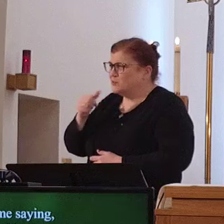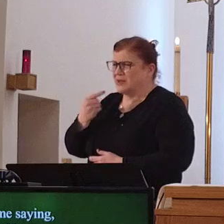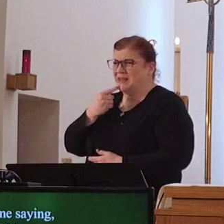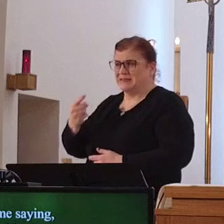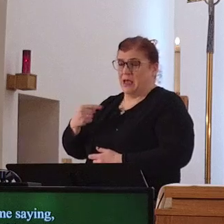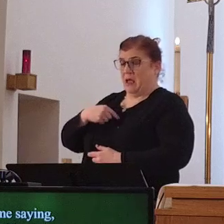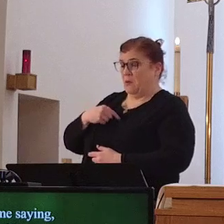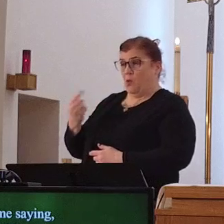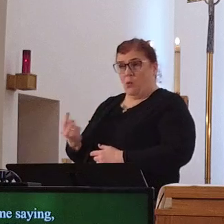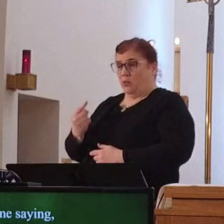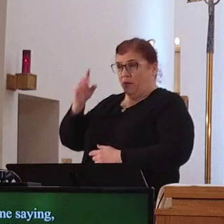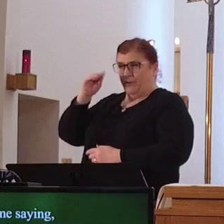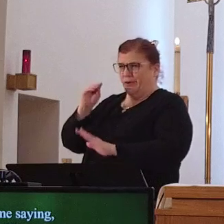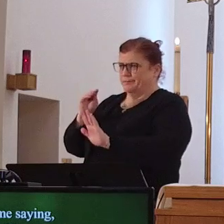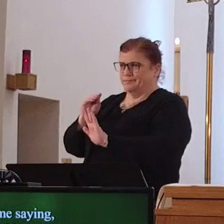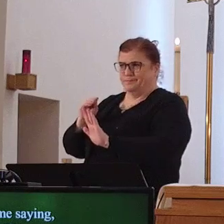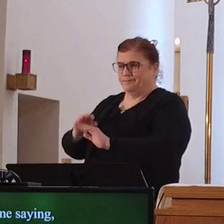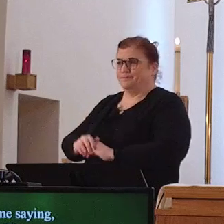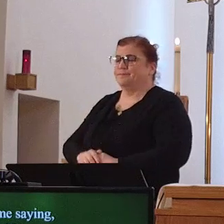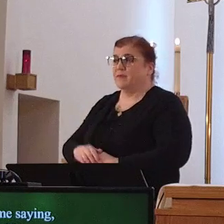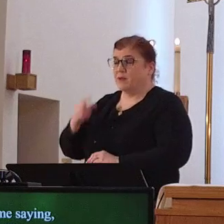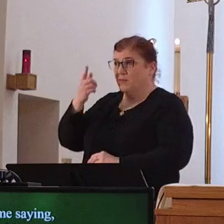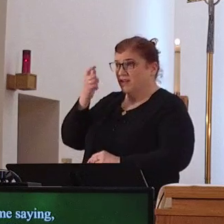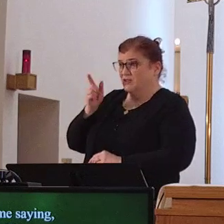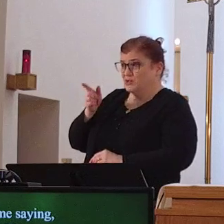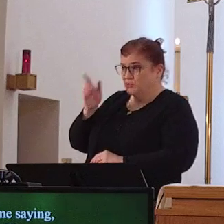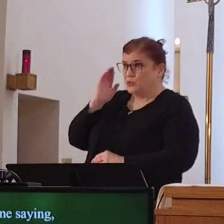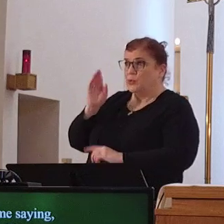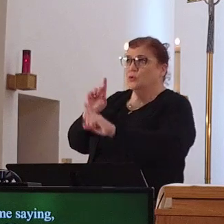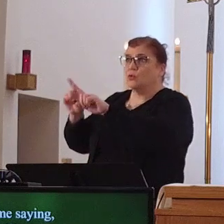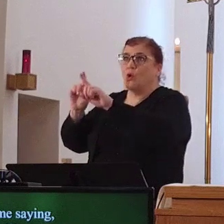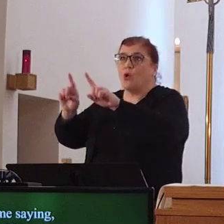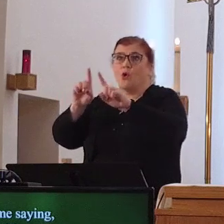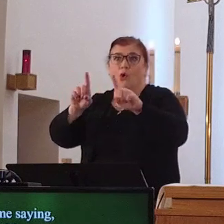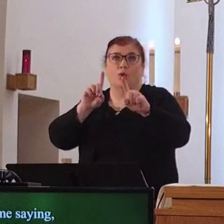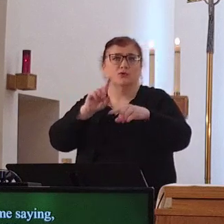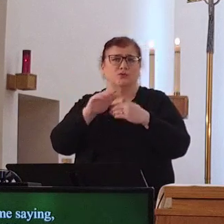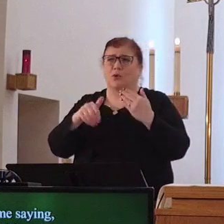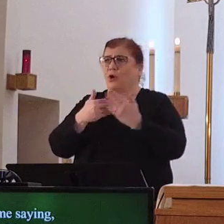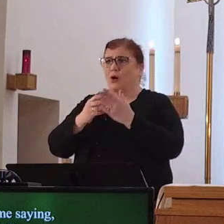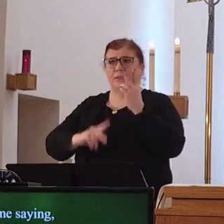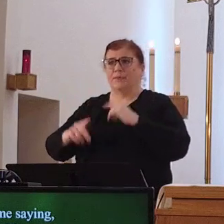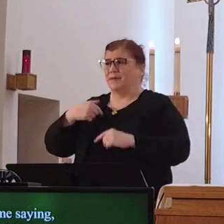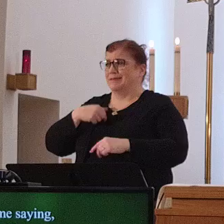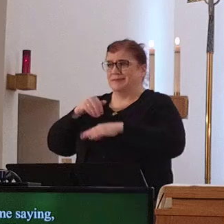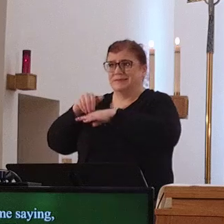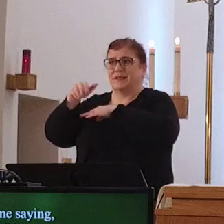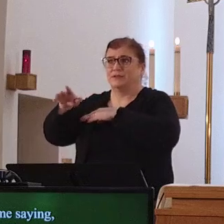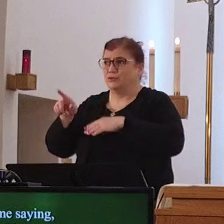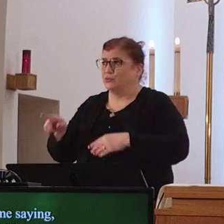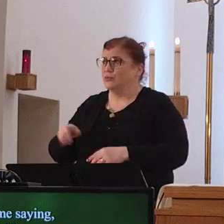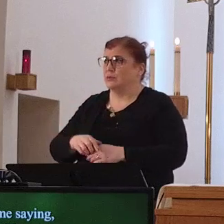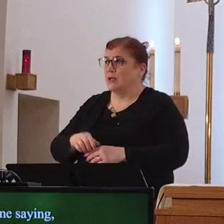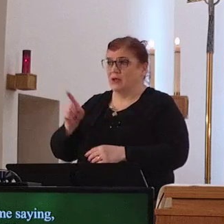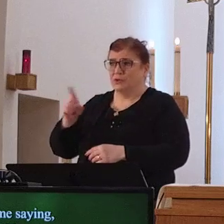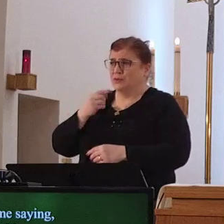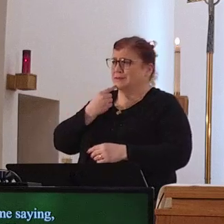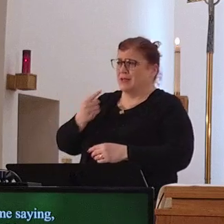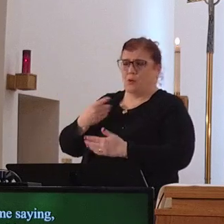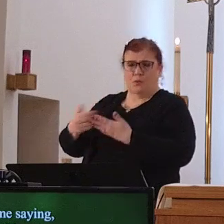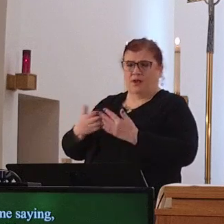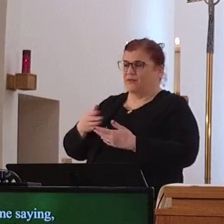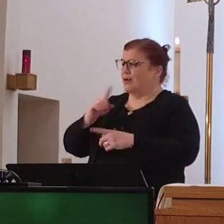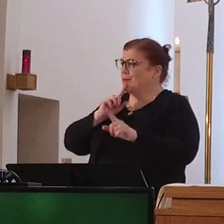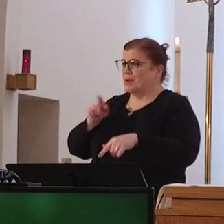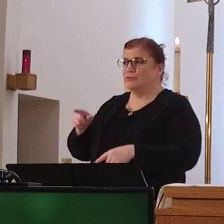say, 'I am only a boy,' for you shall go to all whom I send you, and you shall speak whatever I